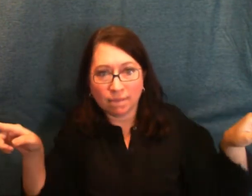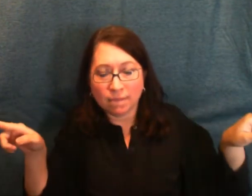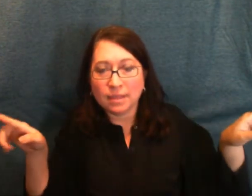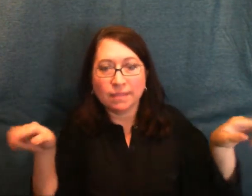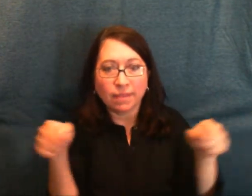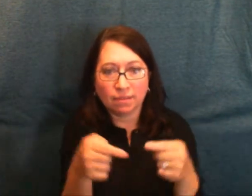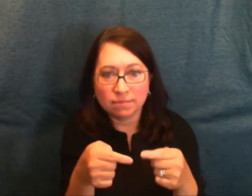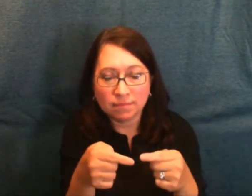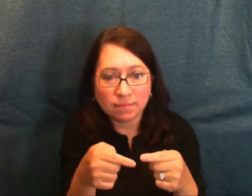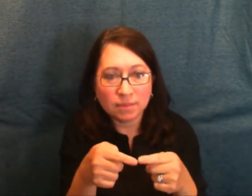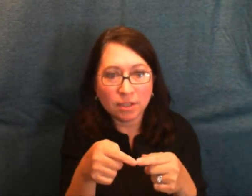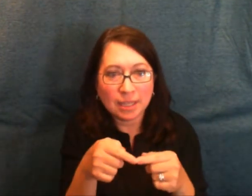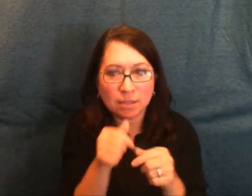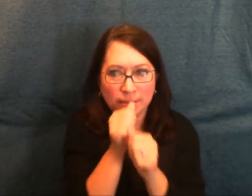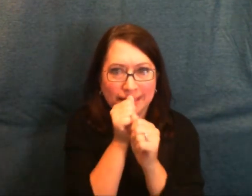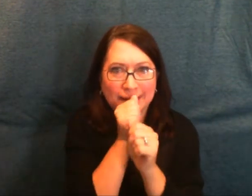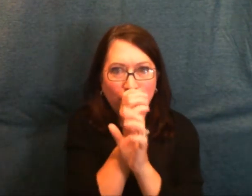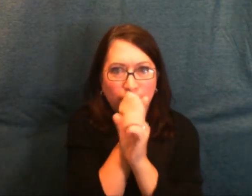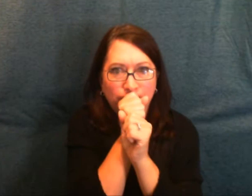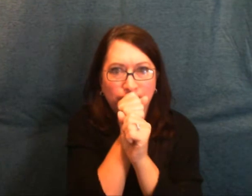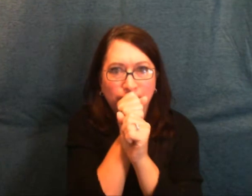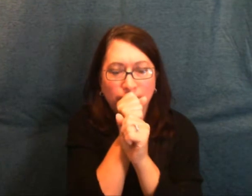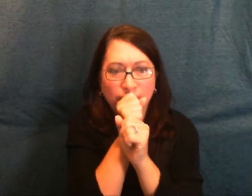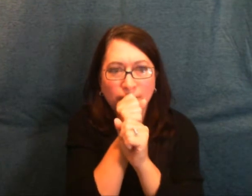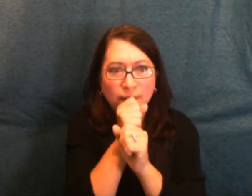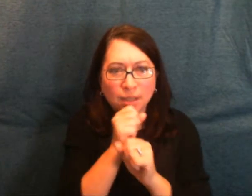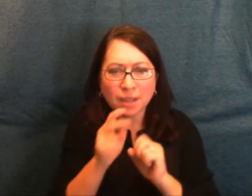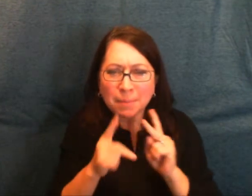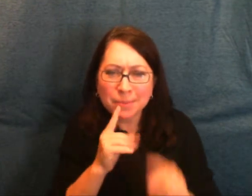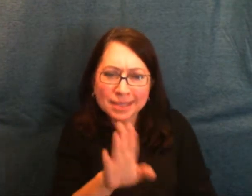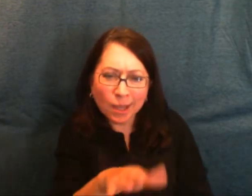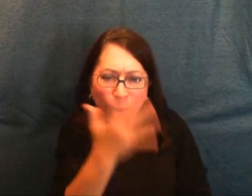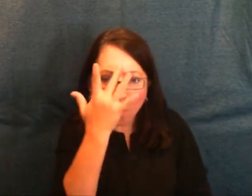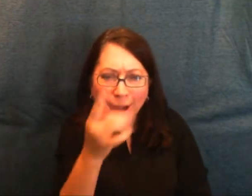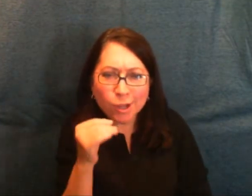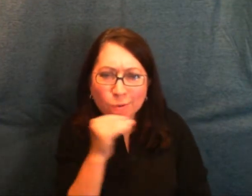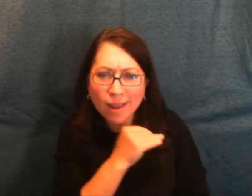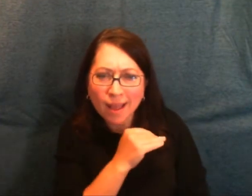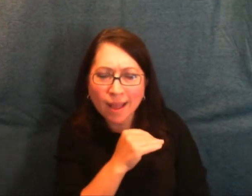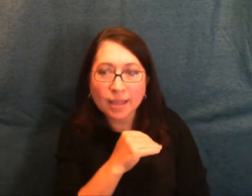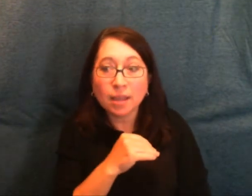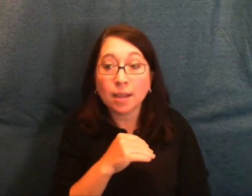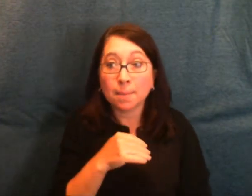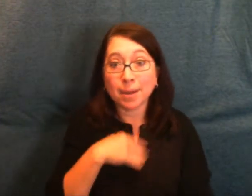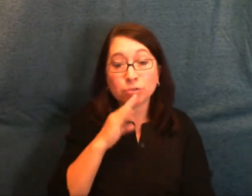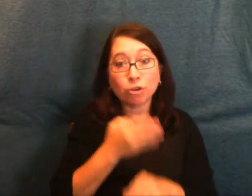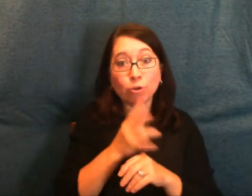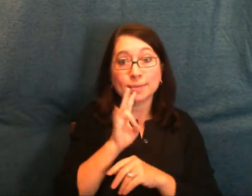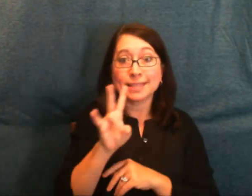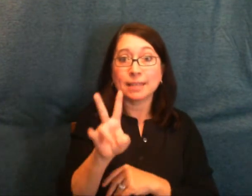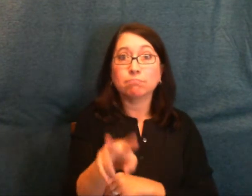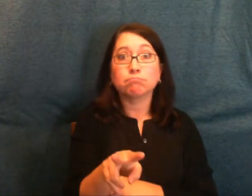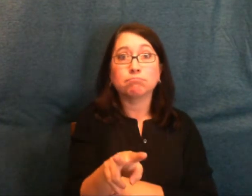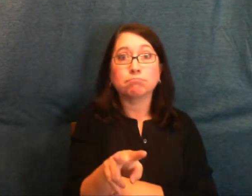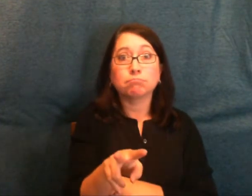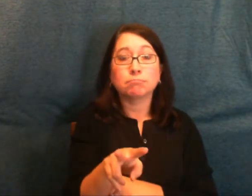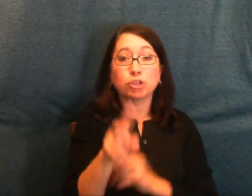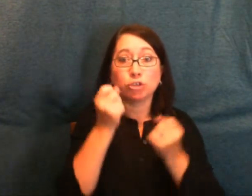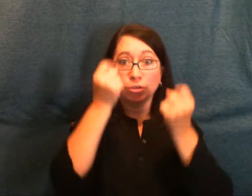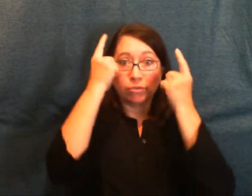the video. Yeah, he was having to keep it a secret, and people were even questioning him. Why are you lying about it? She gathered all of this, but here's what's so scary, because